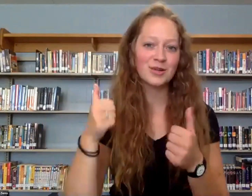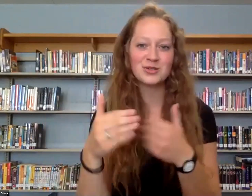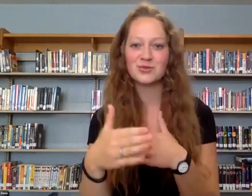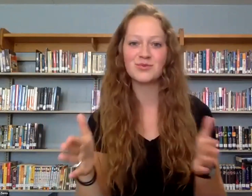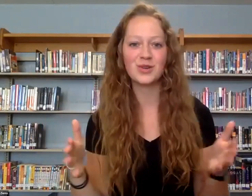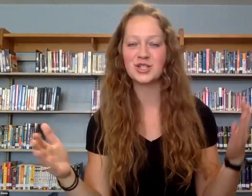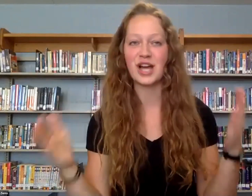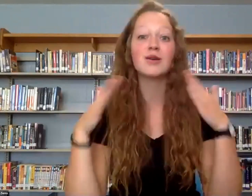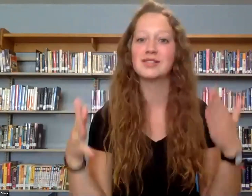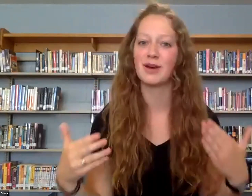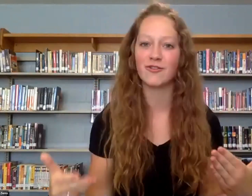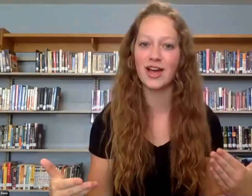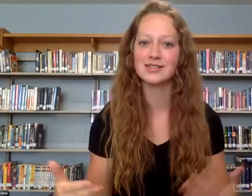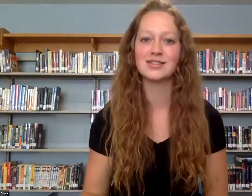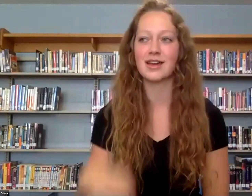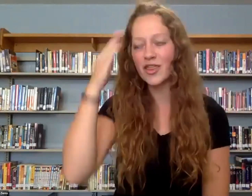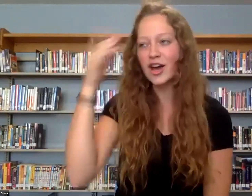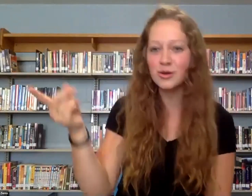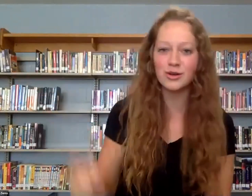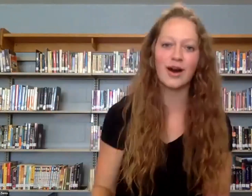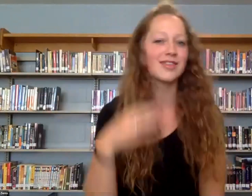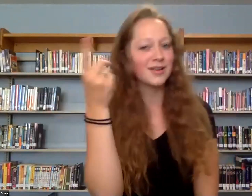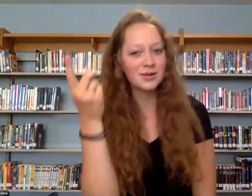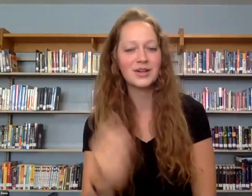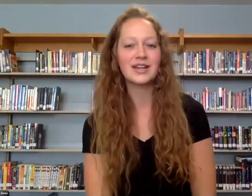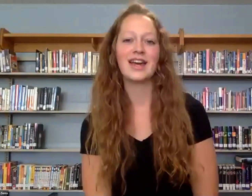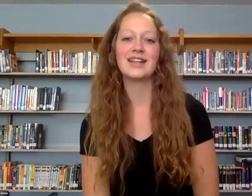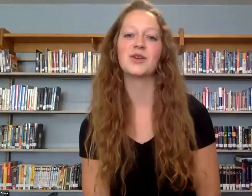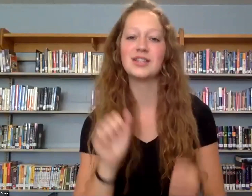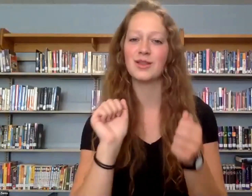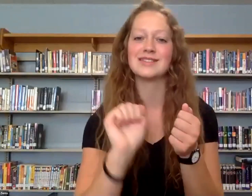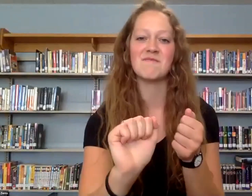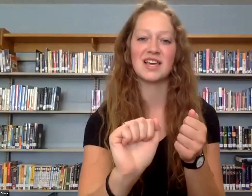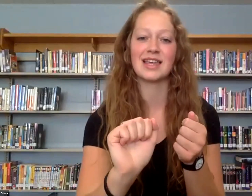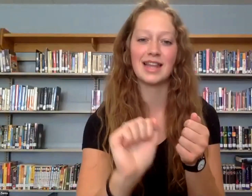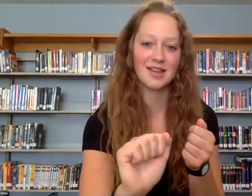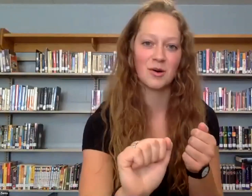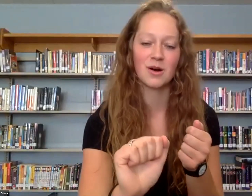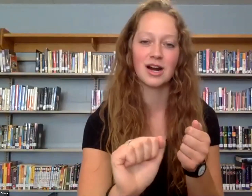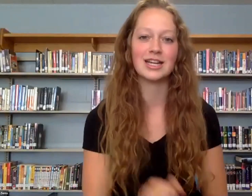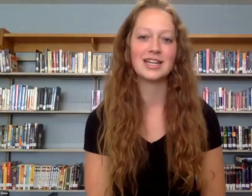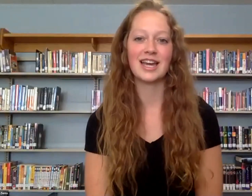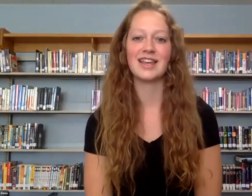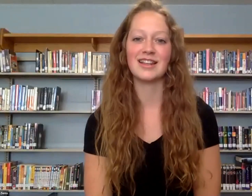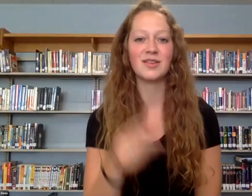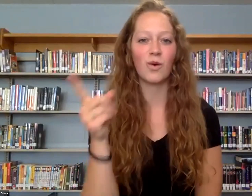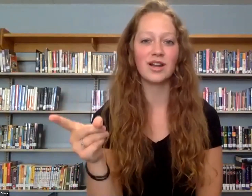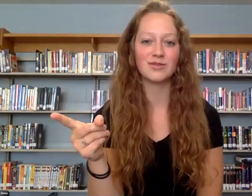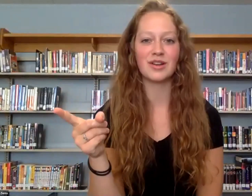which house is my friend's." And he's like, "I thought you knew. I thought you knew." And so they do that same thing. They lay on the horn, and then one